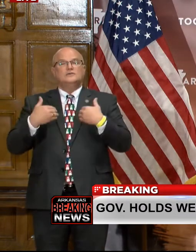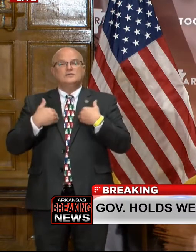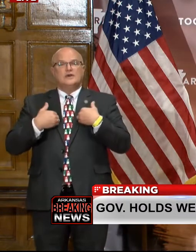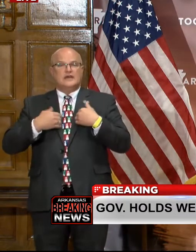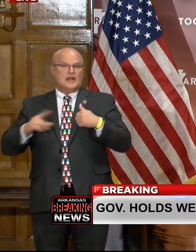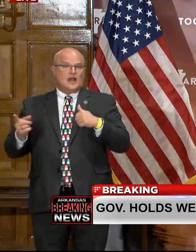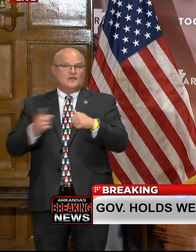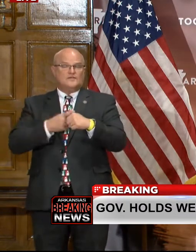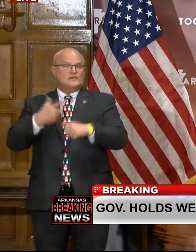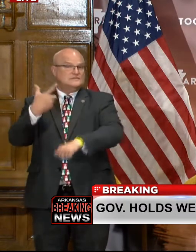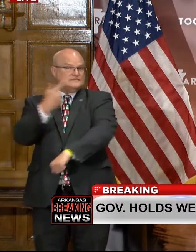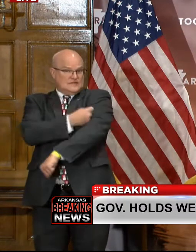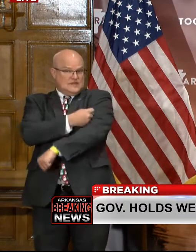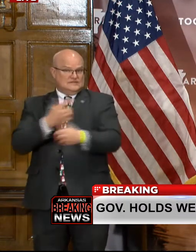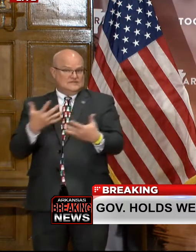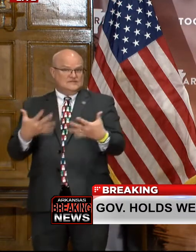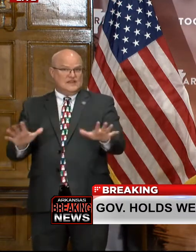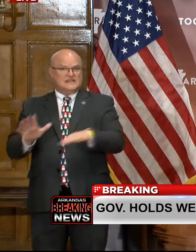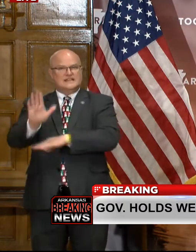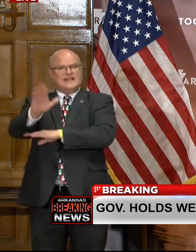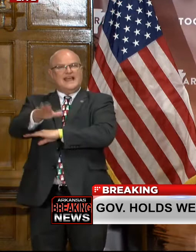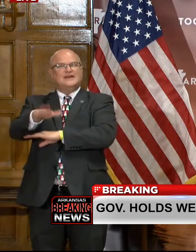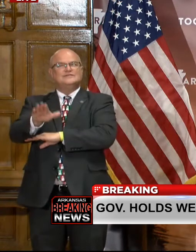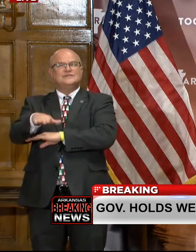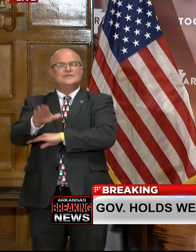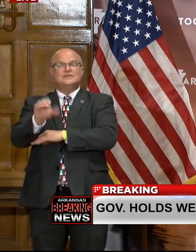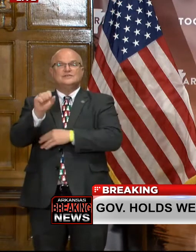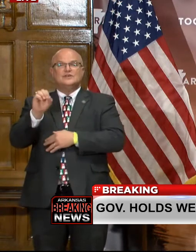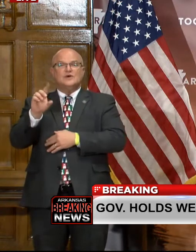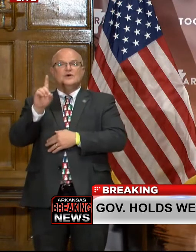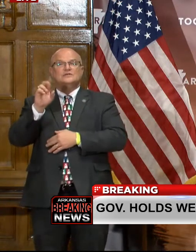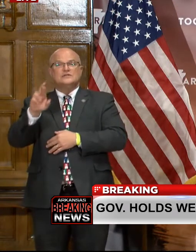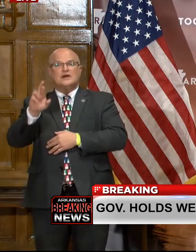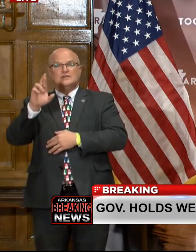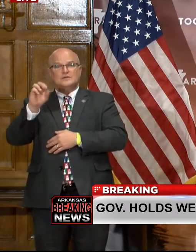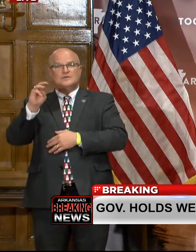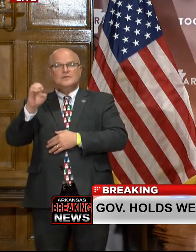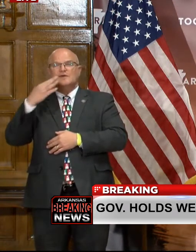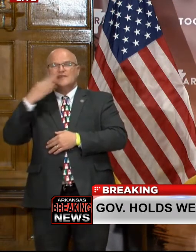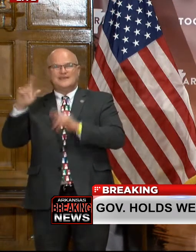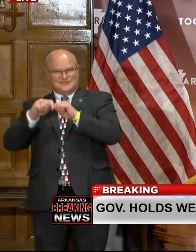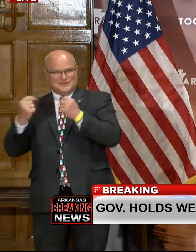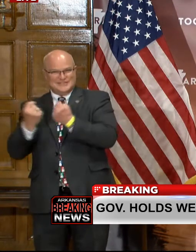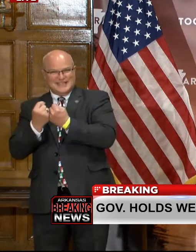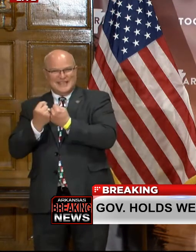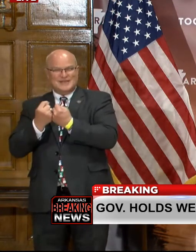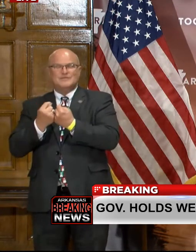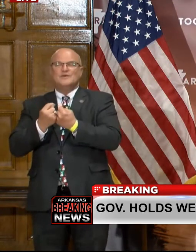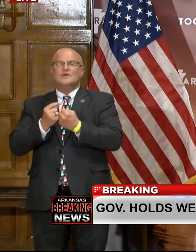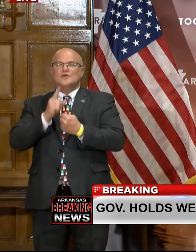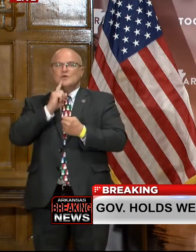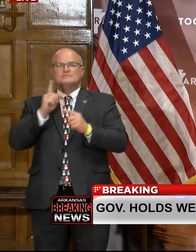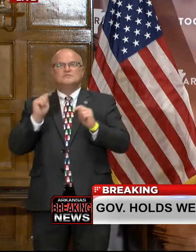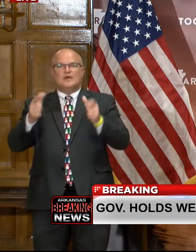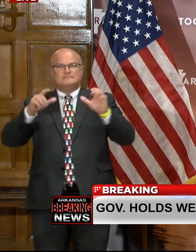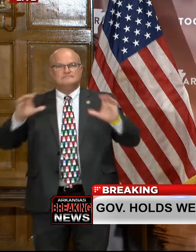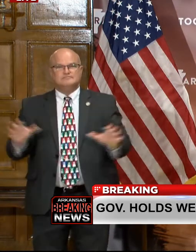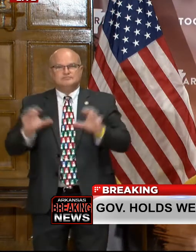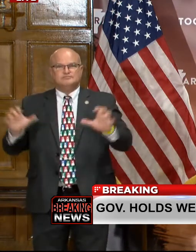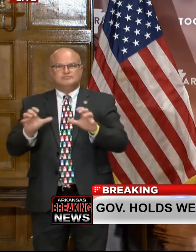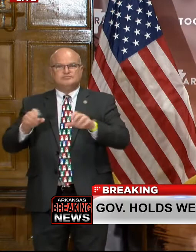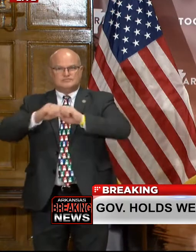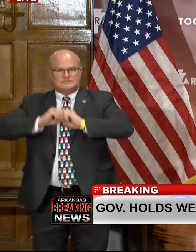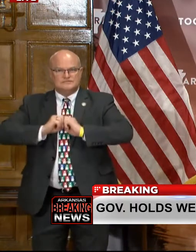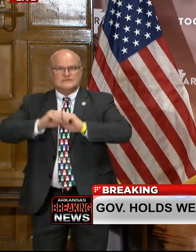our first vaccination in the afternoon, and so Dr. Romero, thanks to your team for some very quick action in getting